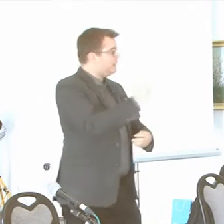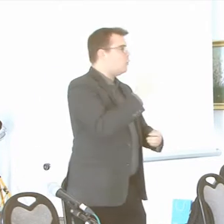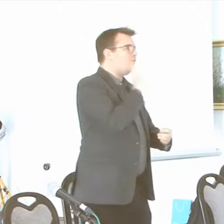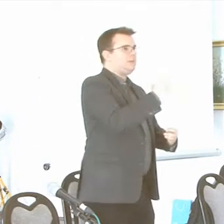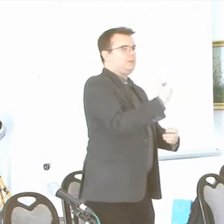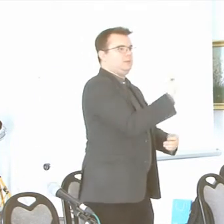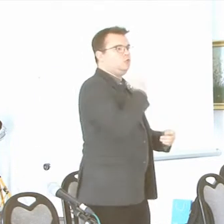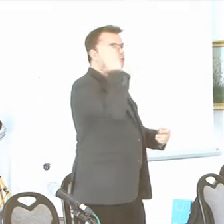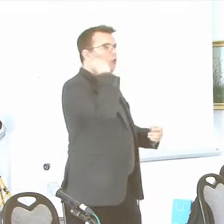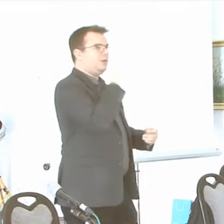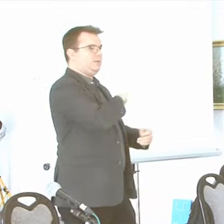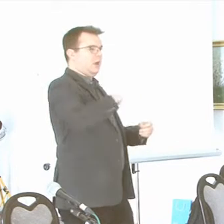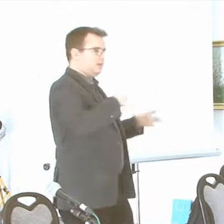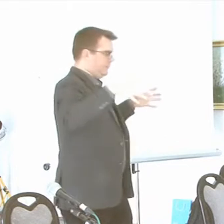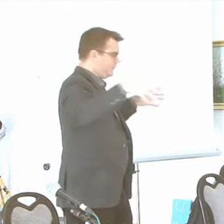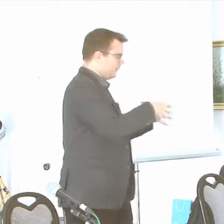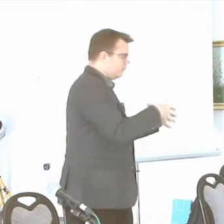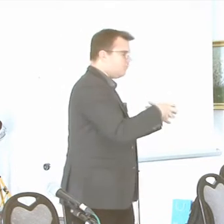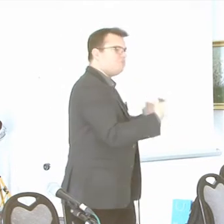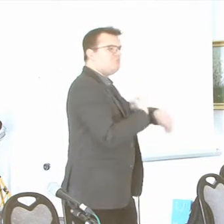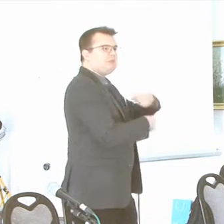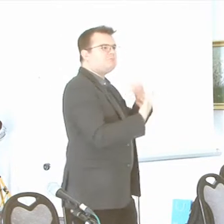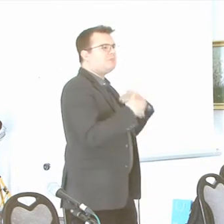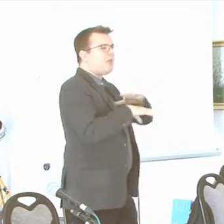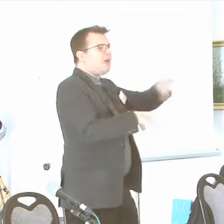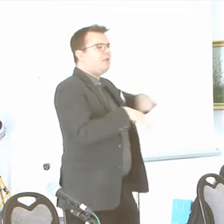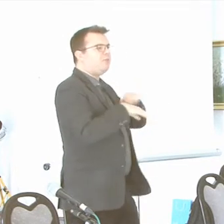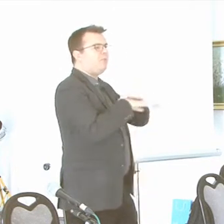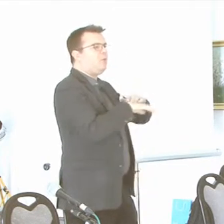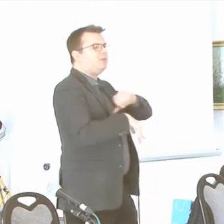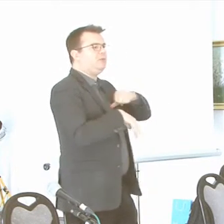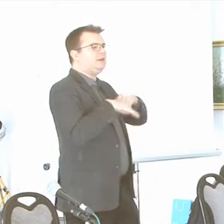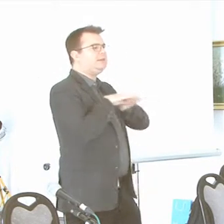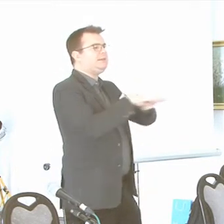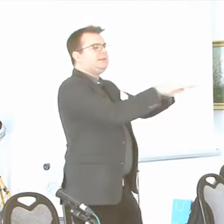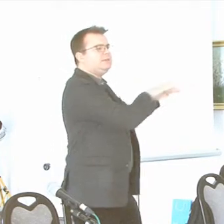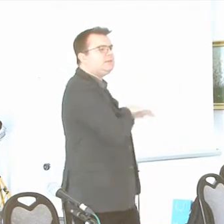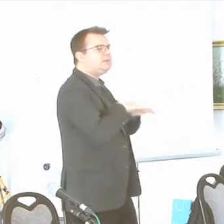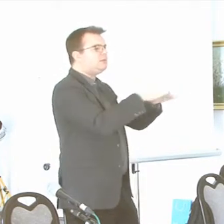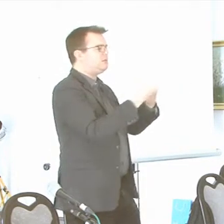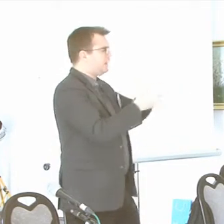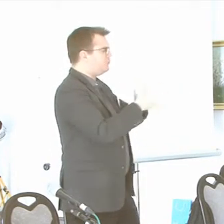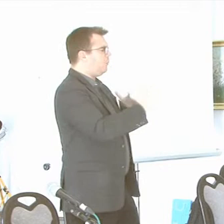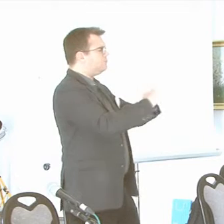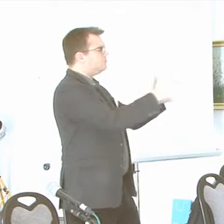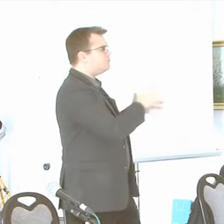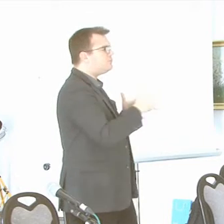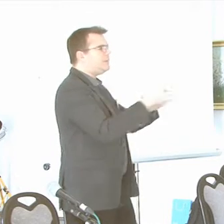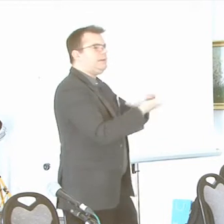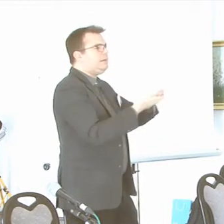people, because if we are together, deaf people together, we feel equal, all of us, because we all use